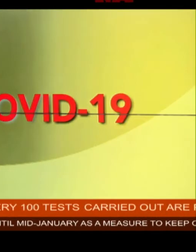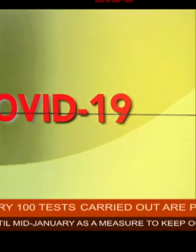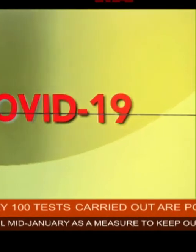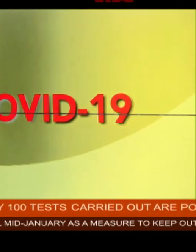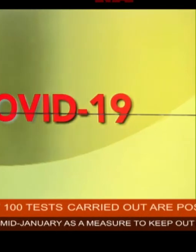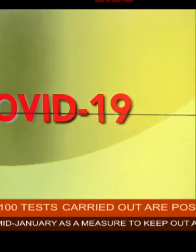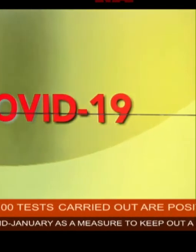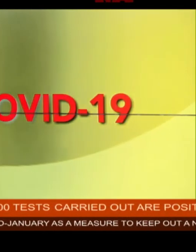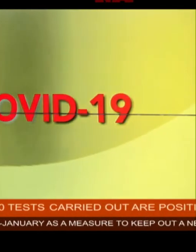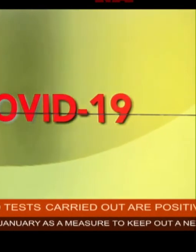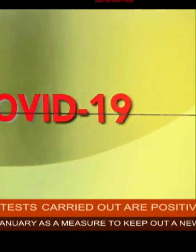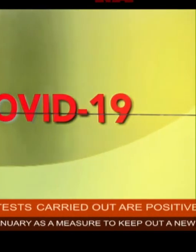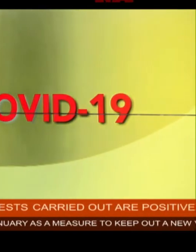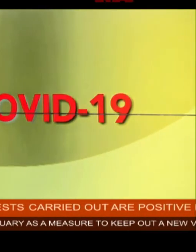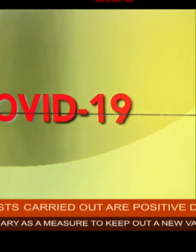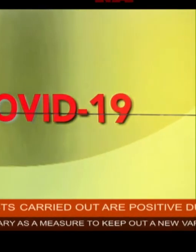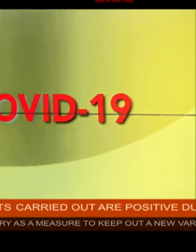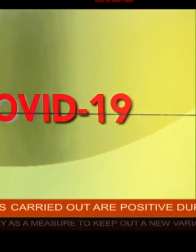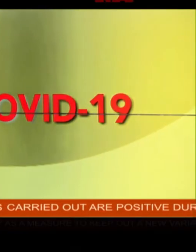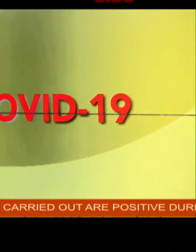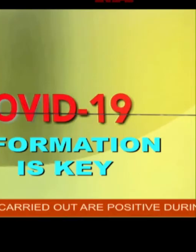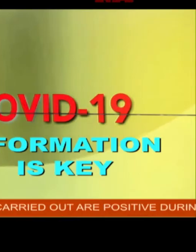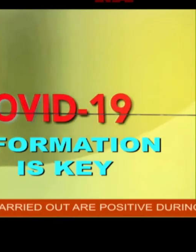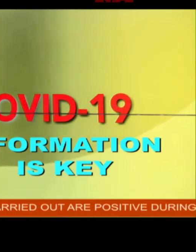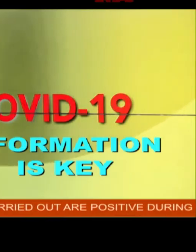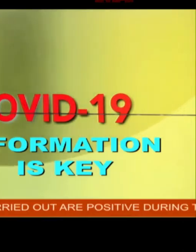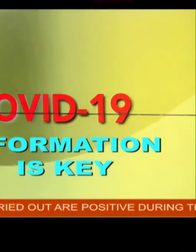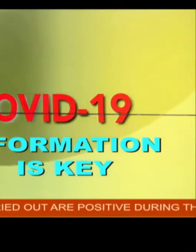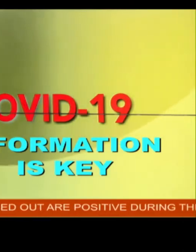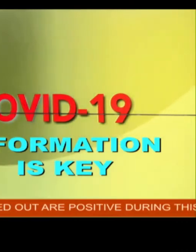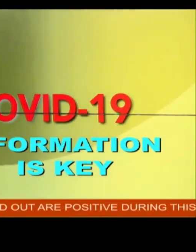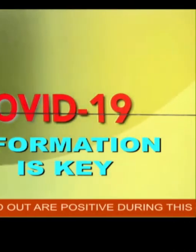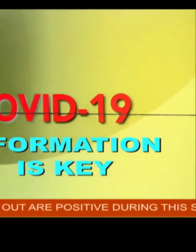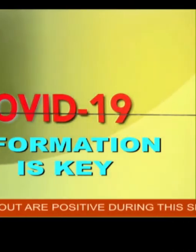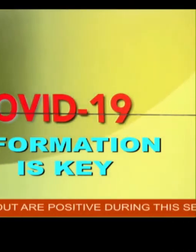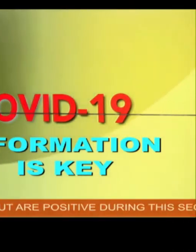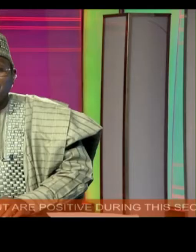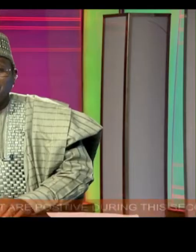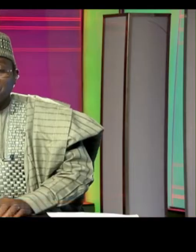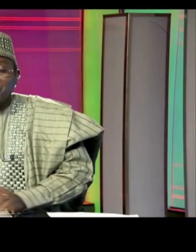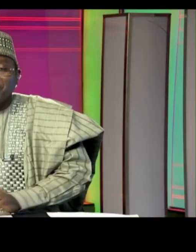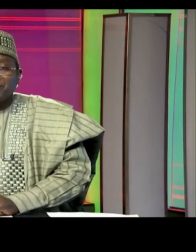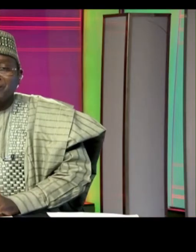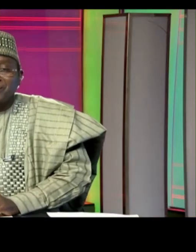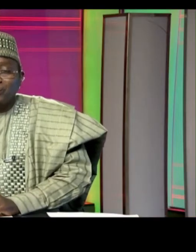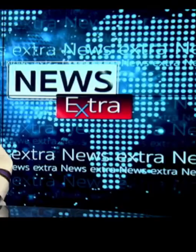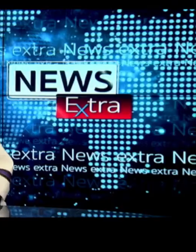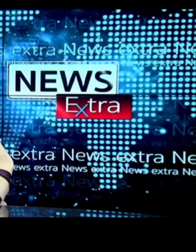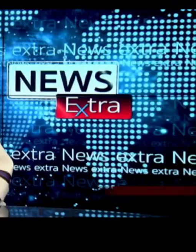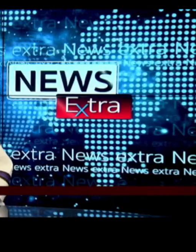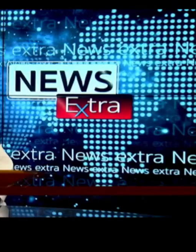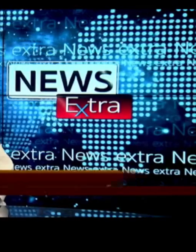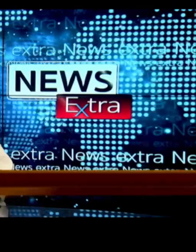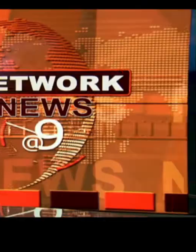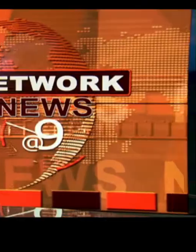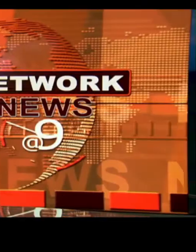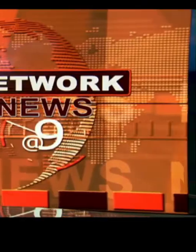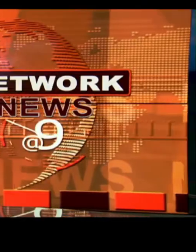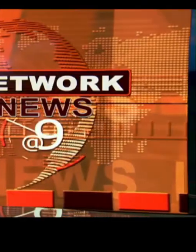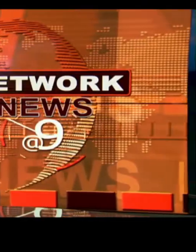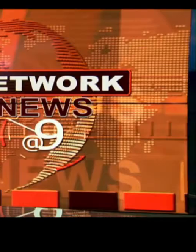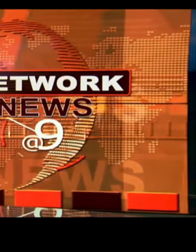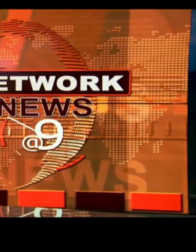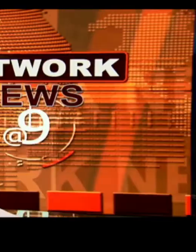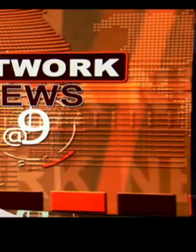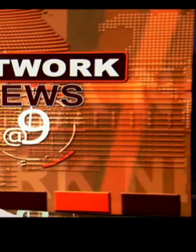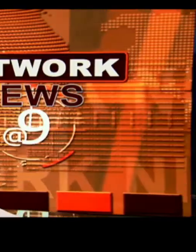In the midst of the coronavirus pandemic, information management is key. I'm Cyril Stover. Fatima Umar Buba.